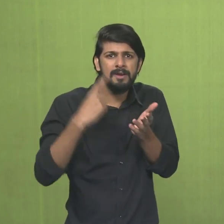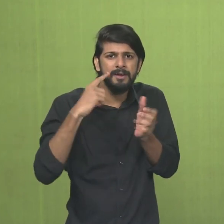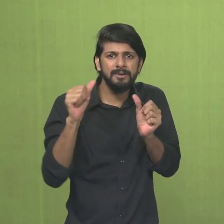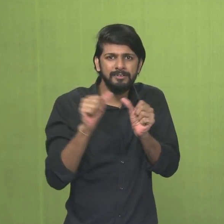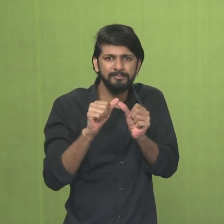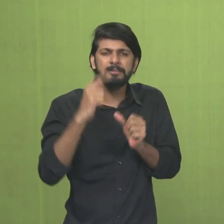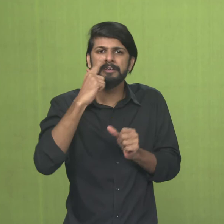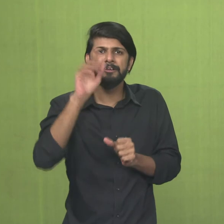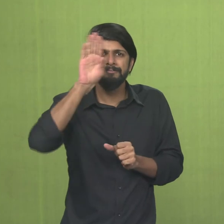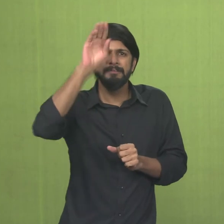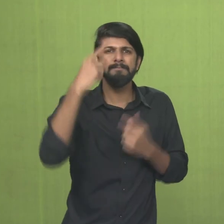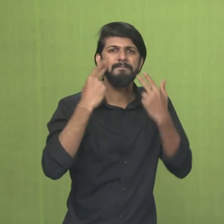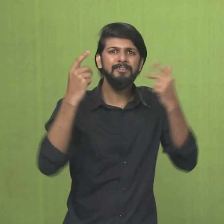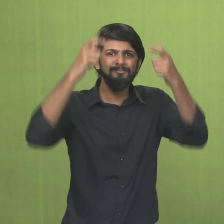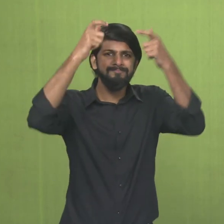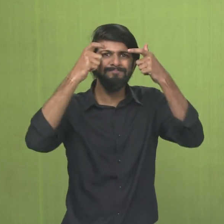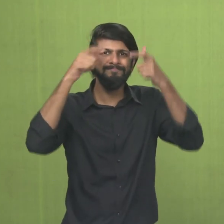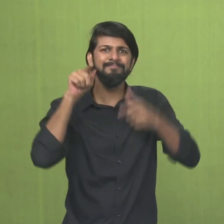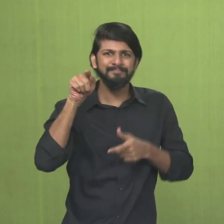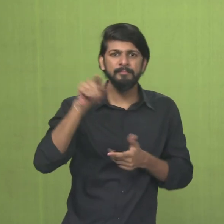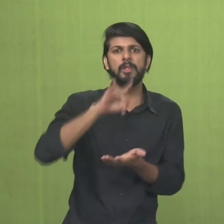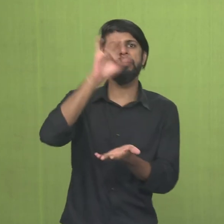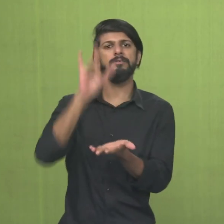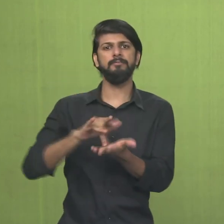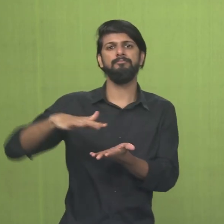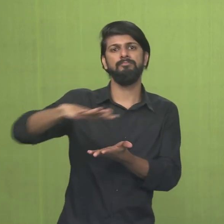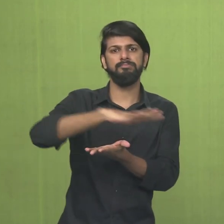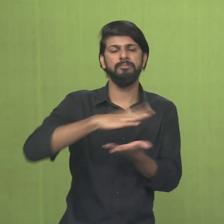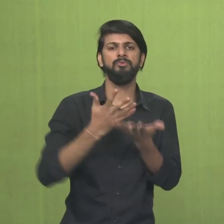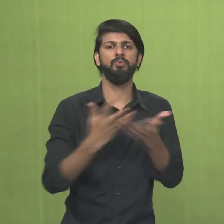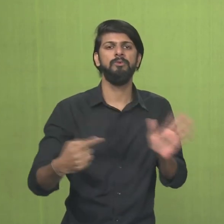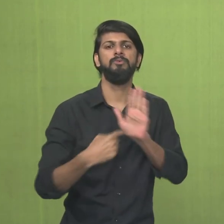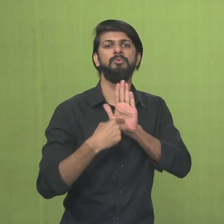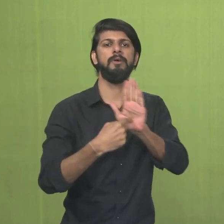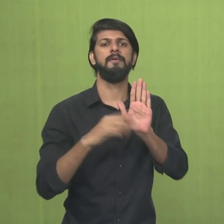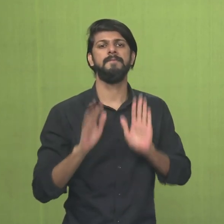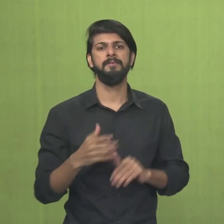at the Victoria and Albert Museum. Queen Victoria is a famous personality.